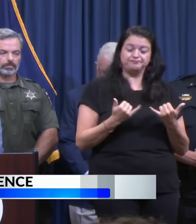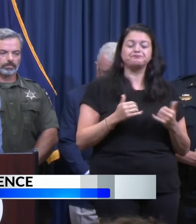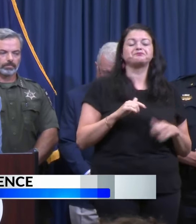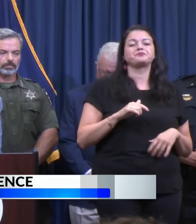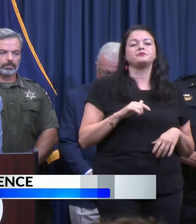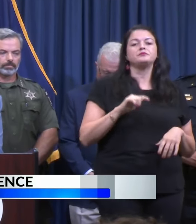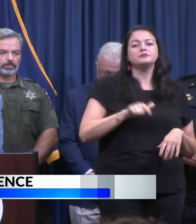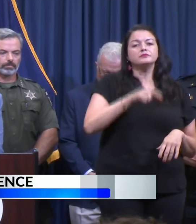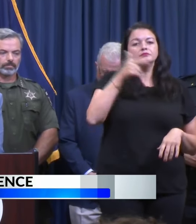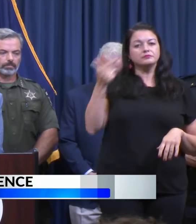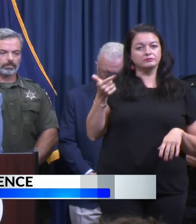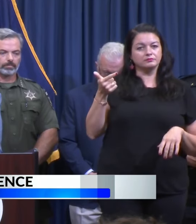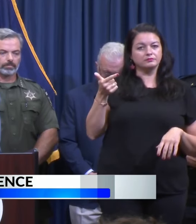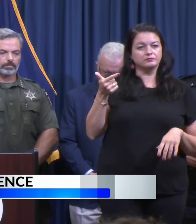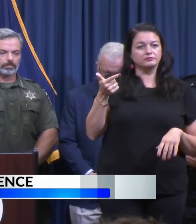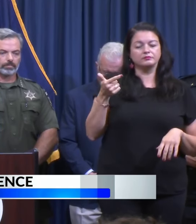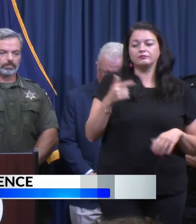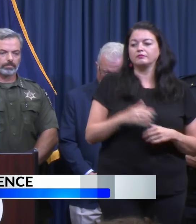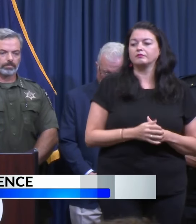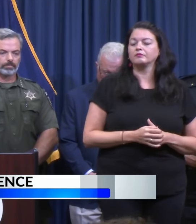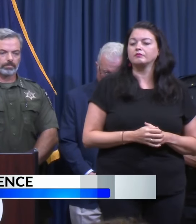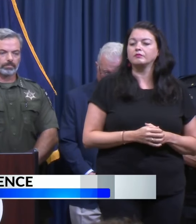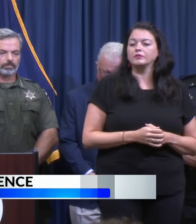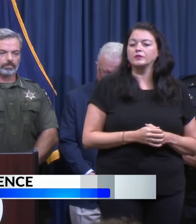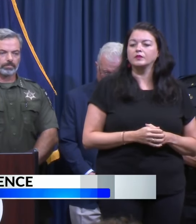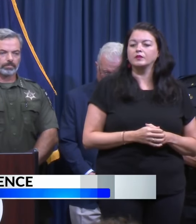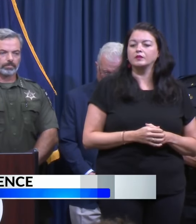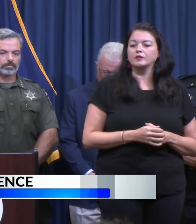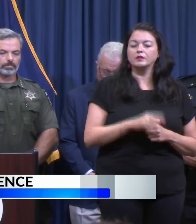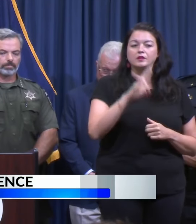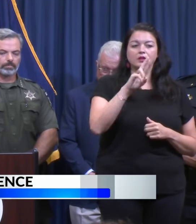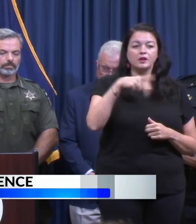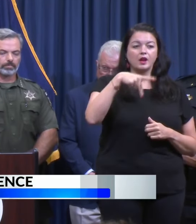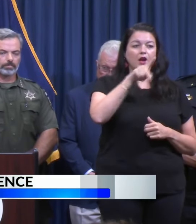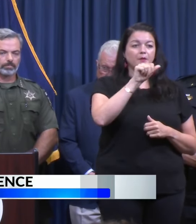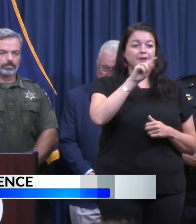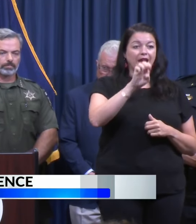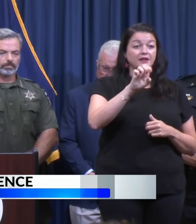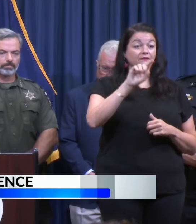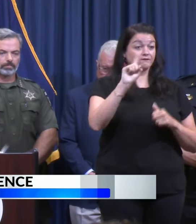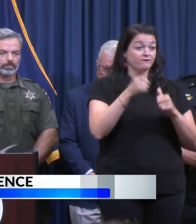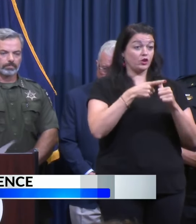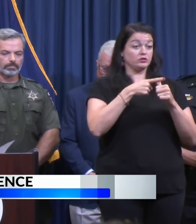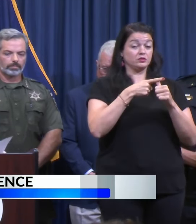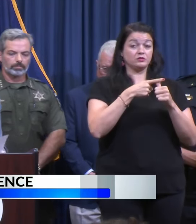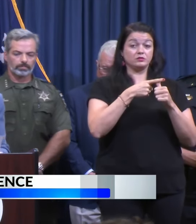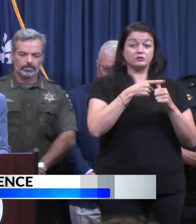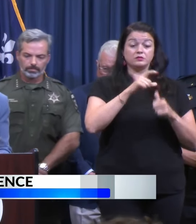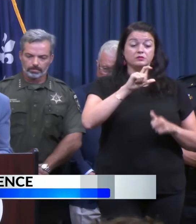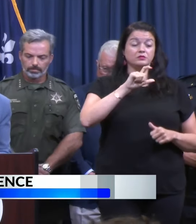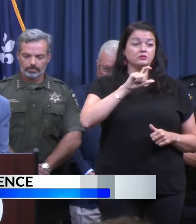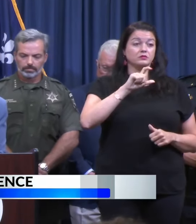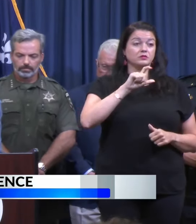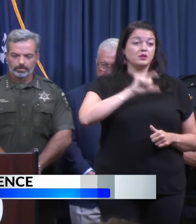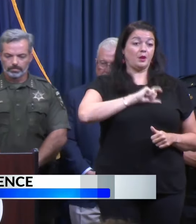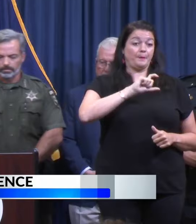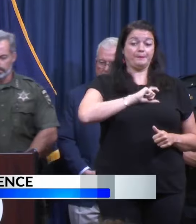podium to provide an official update. First, Lafayette Parish Sheriff Mark